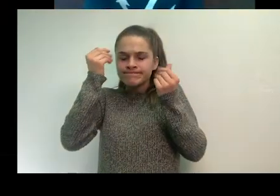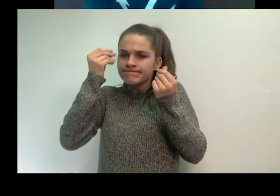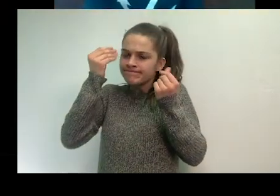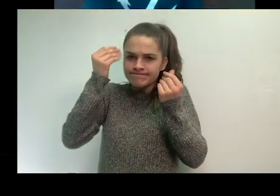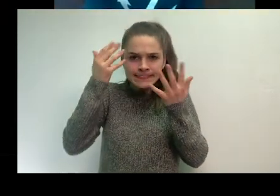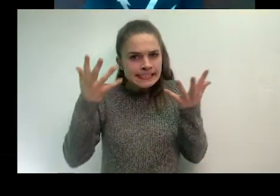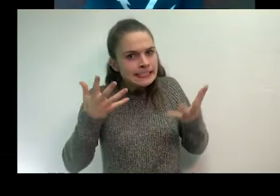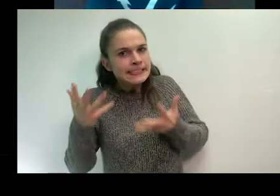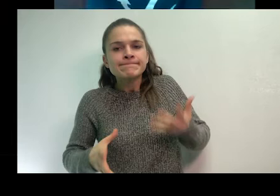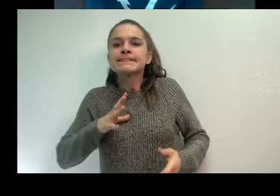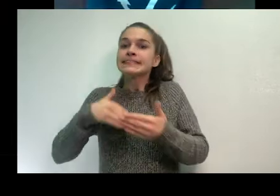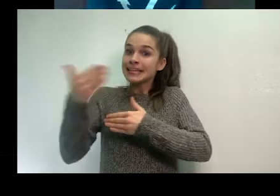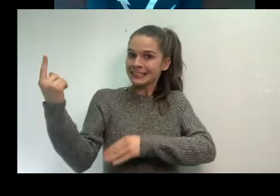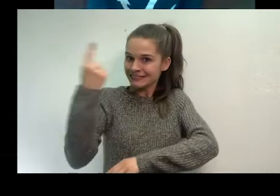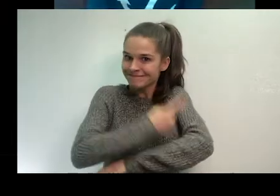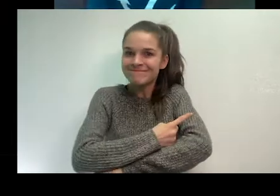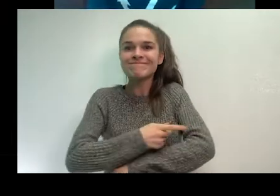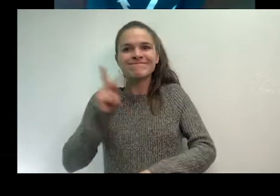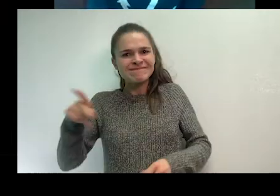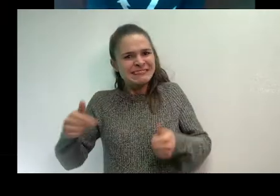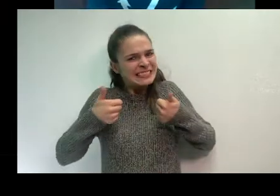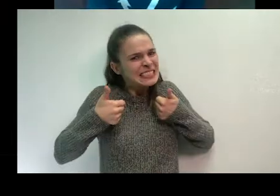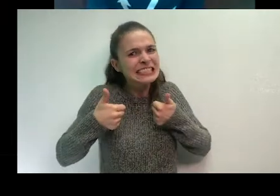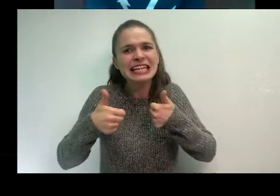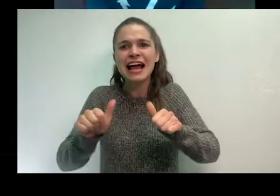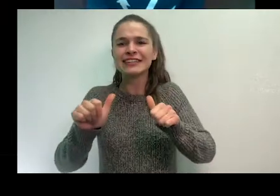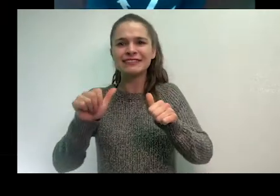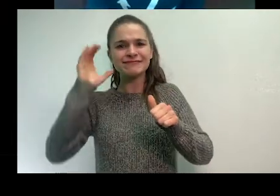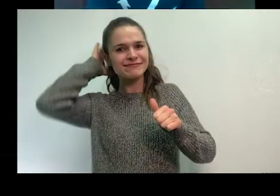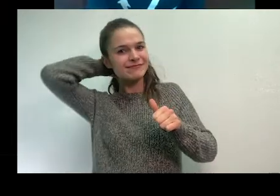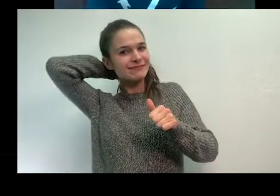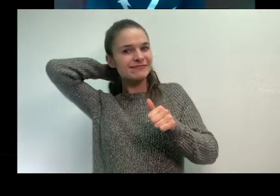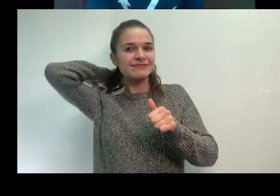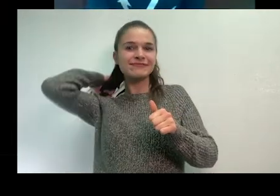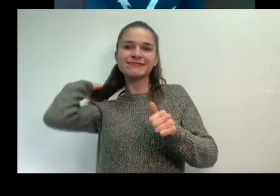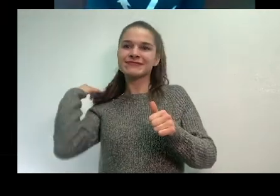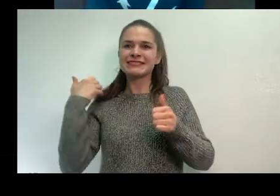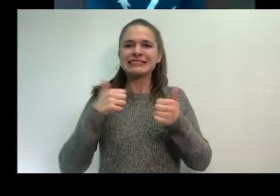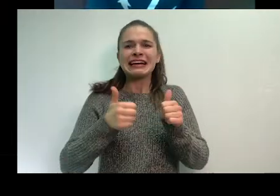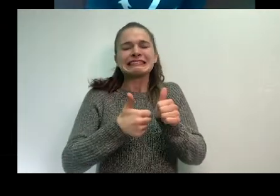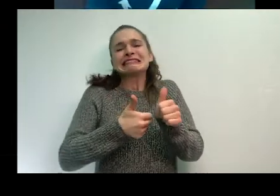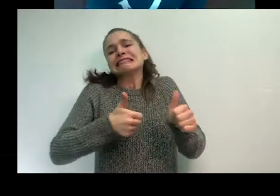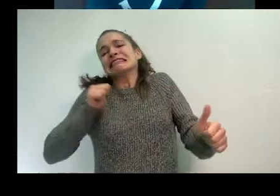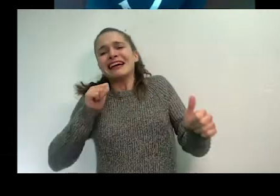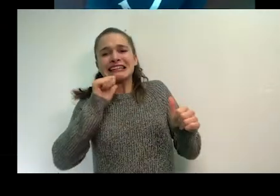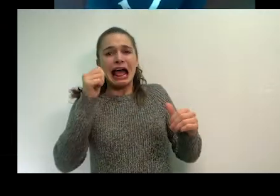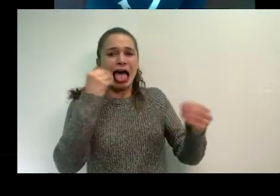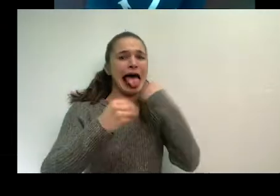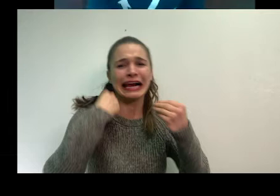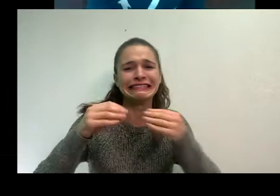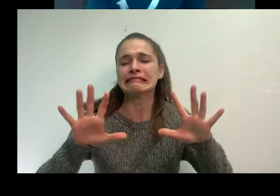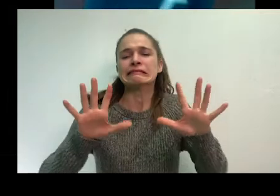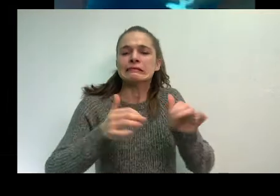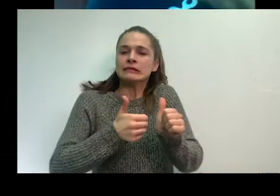The next day, Penelope tried really hard, but poor Penelope, she could not stop herself from eating